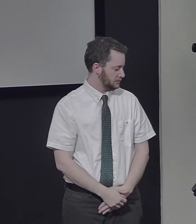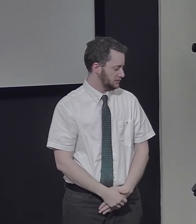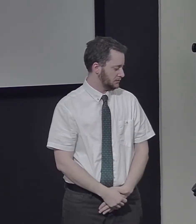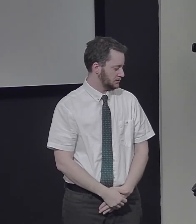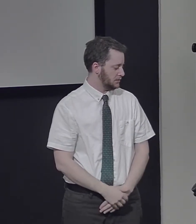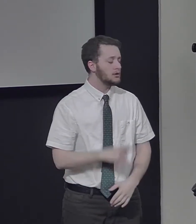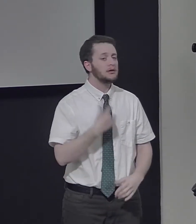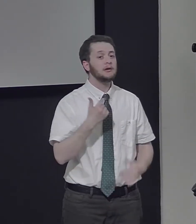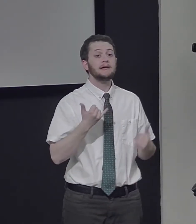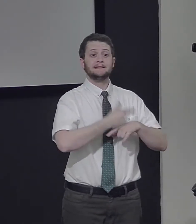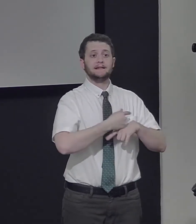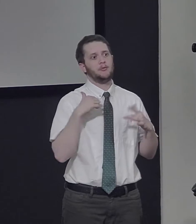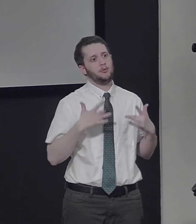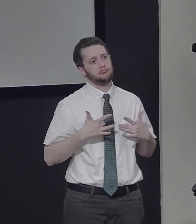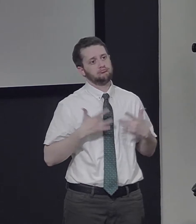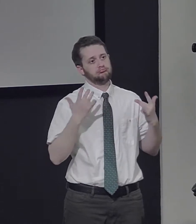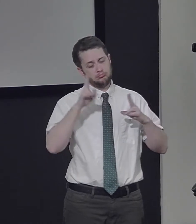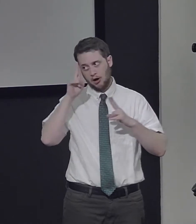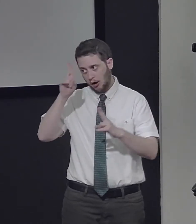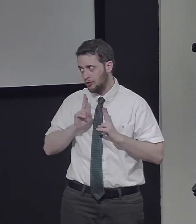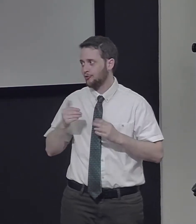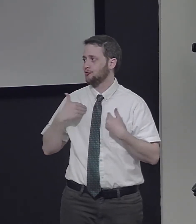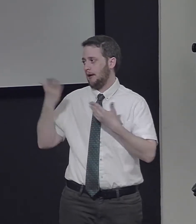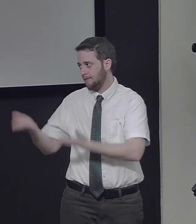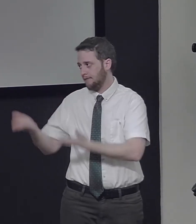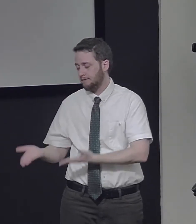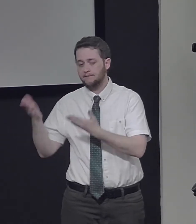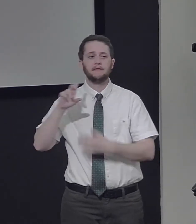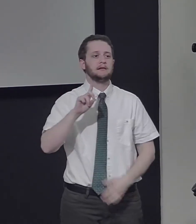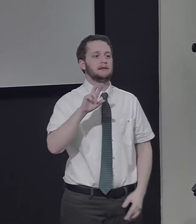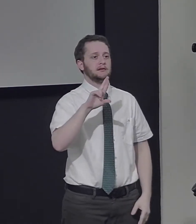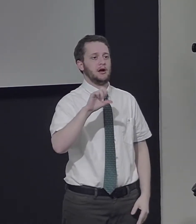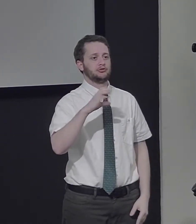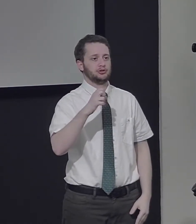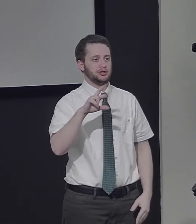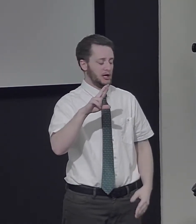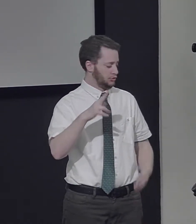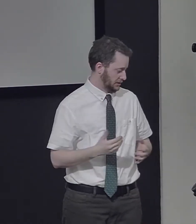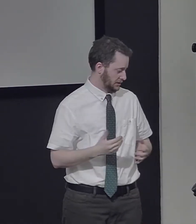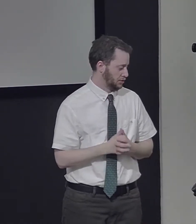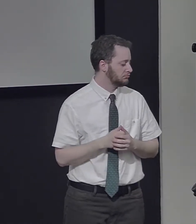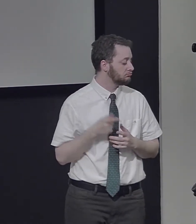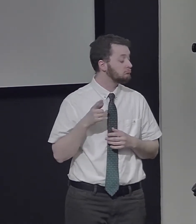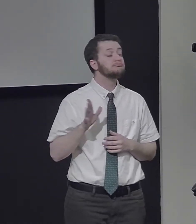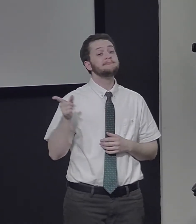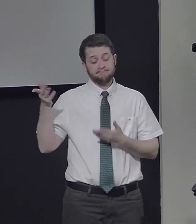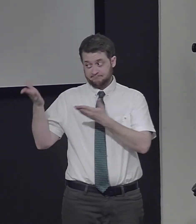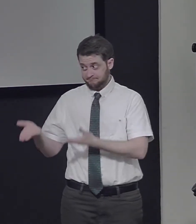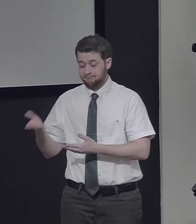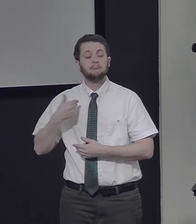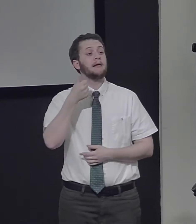exceptional presentations. We are delighted and honored to have Dr. Schacter here today.